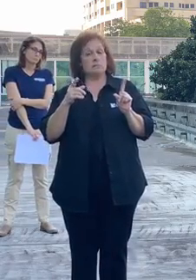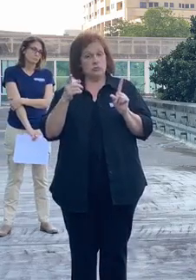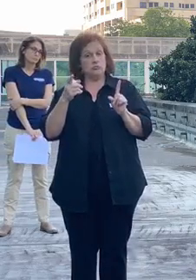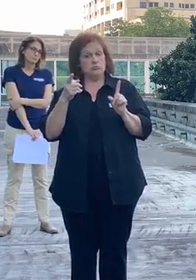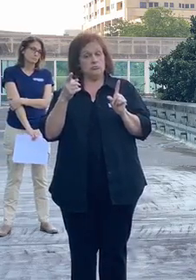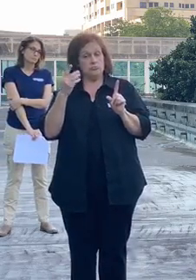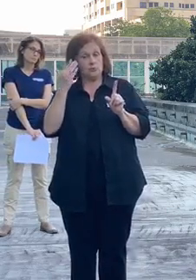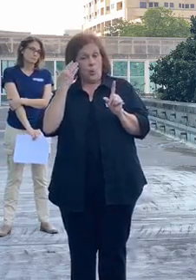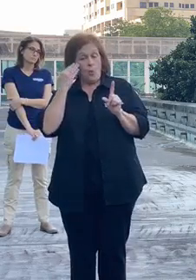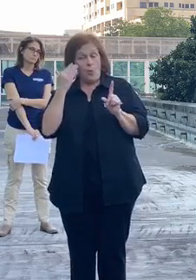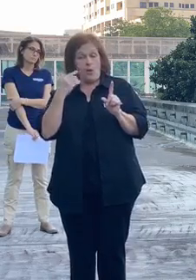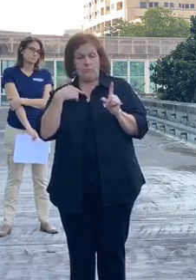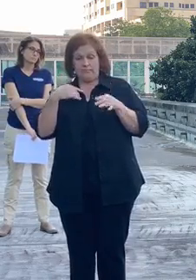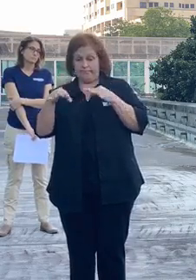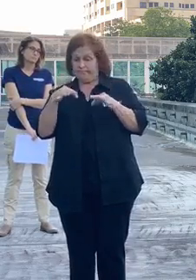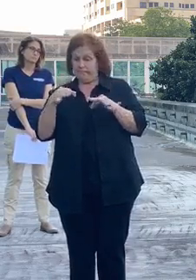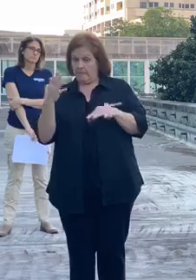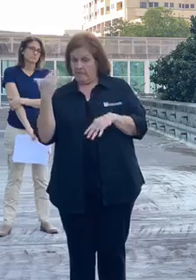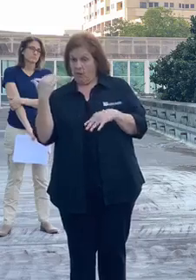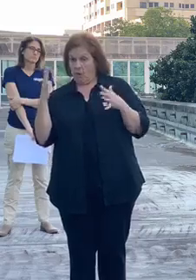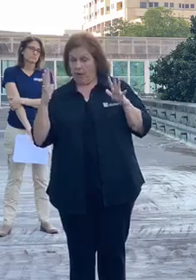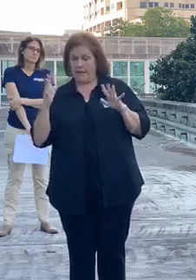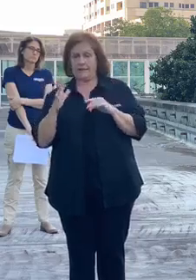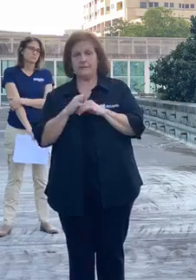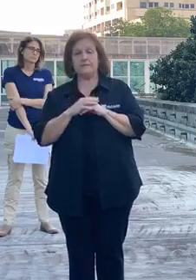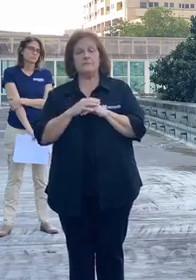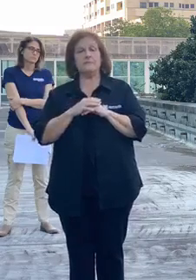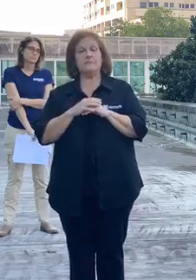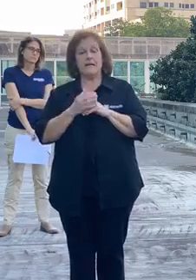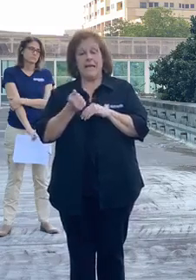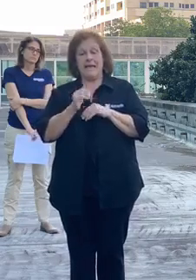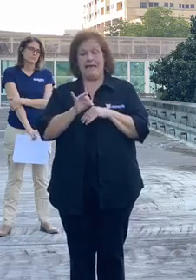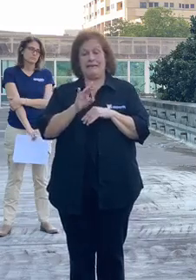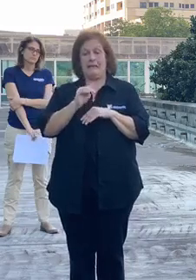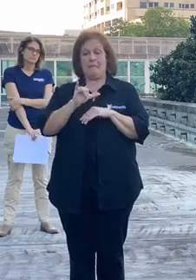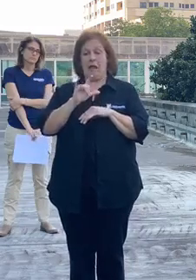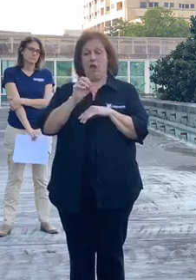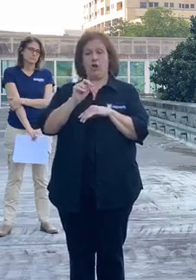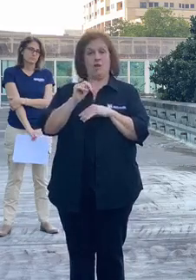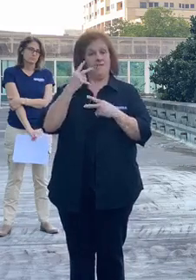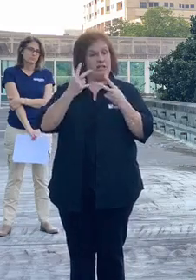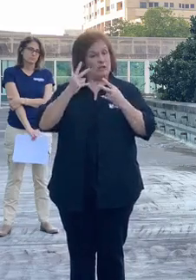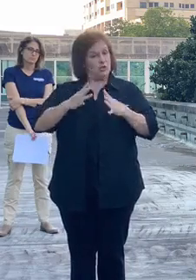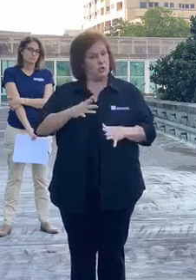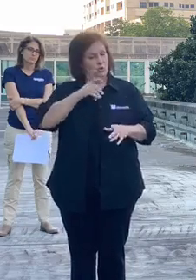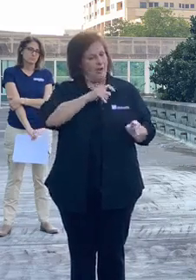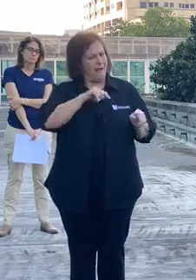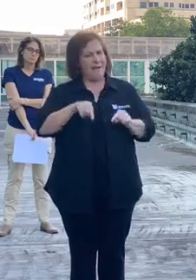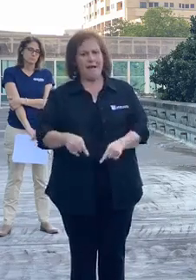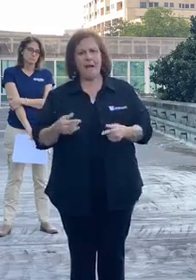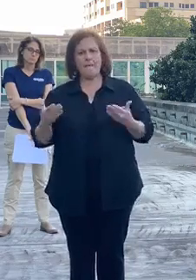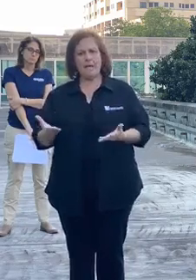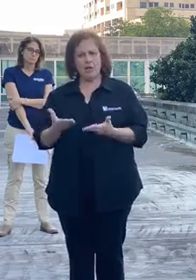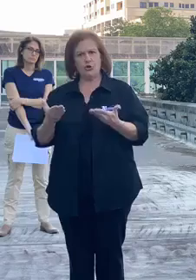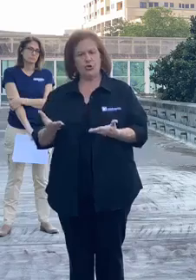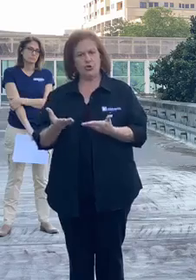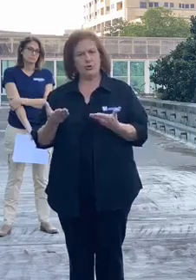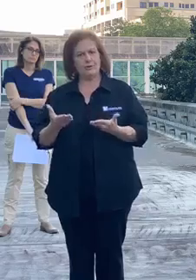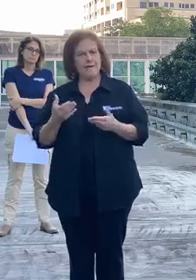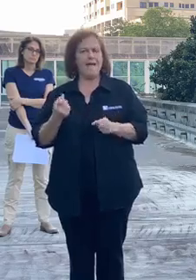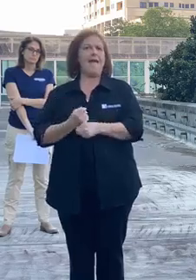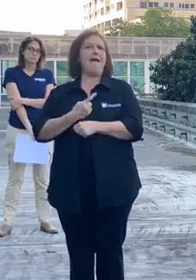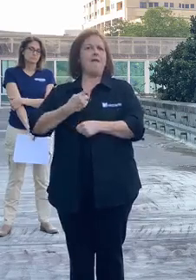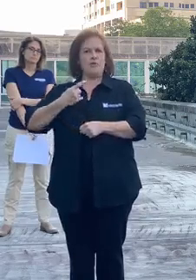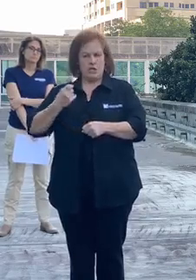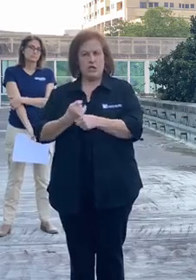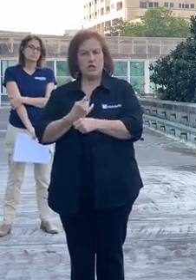as you've heard me say this long time, 18 million visitors hit the city of New Orleans as we've experienced every